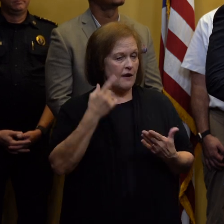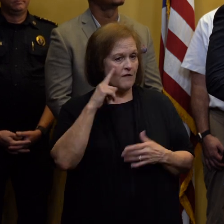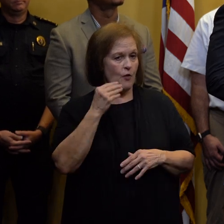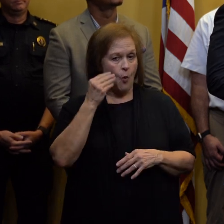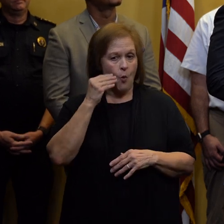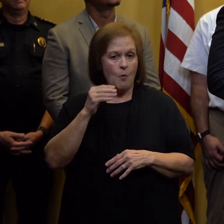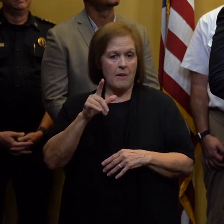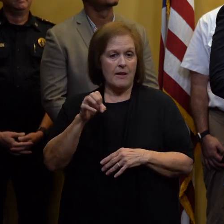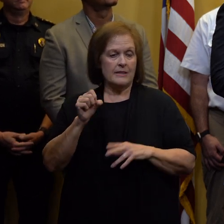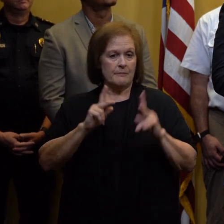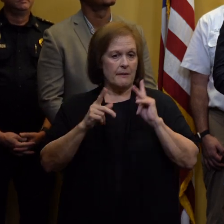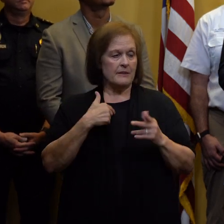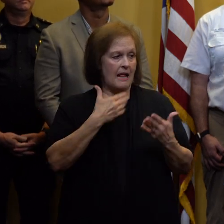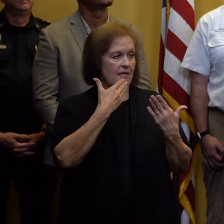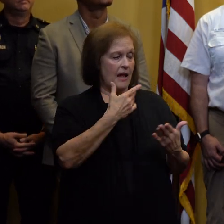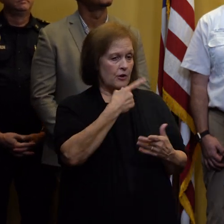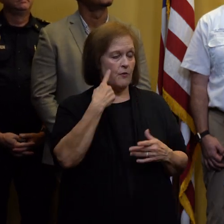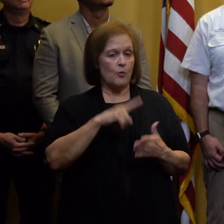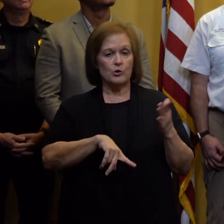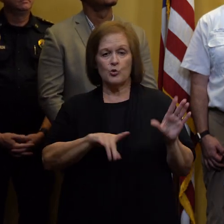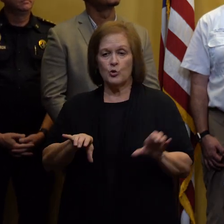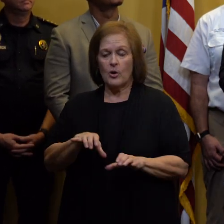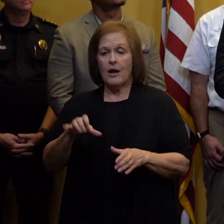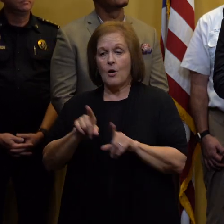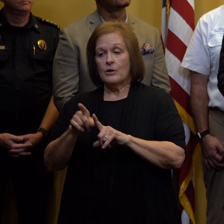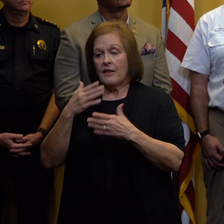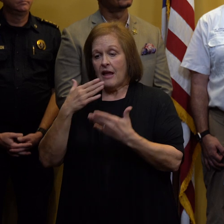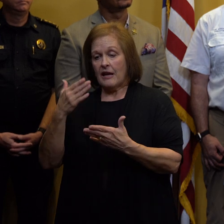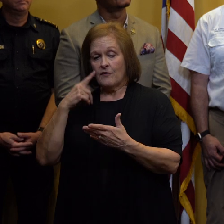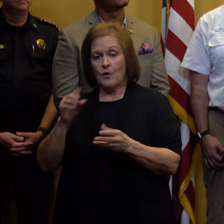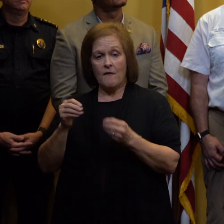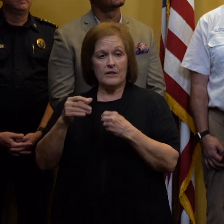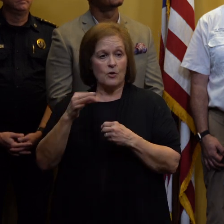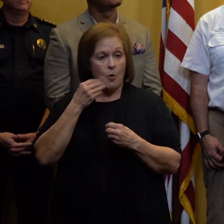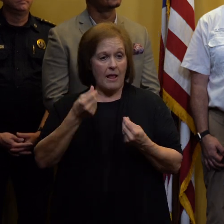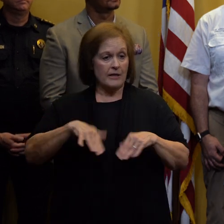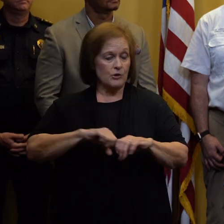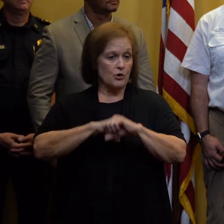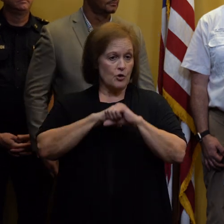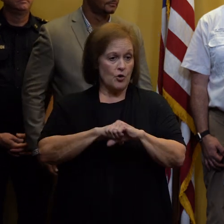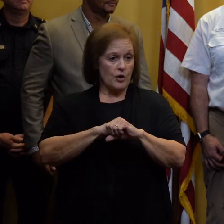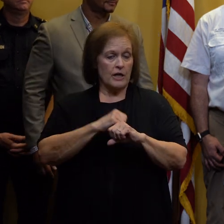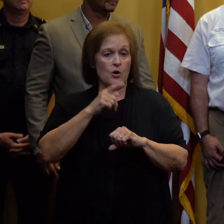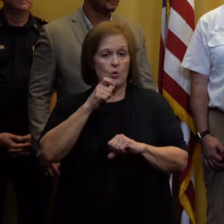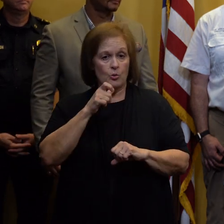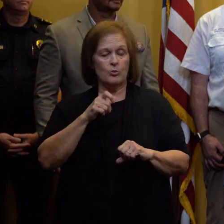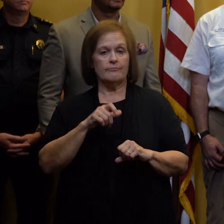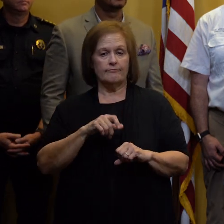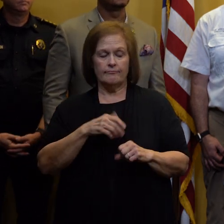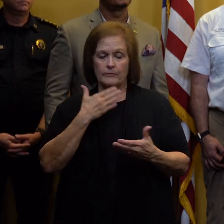services and outreach. I really thank you for everything that you're doing. Also, thank you to the Office of Homeland Security, who have just been